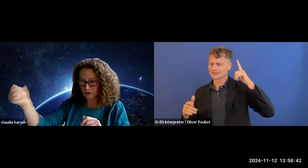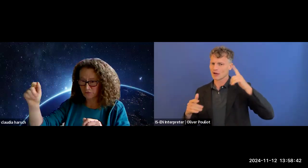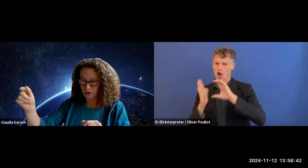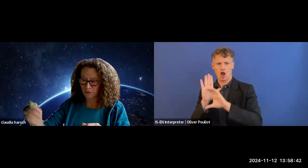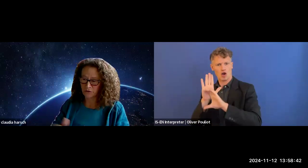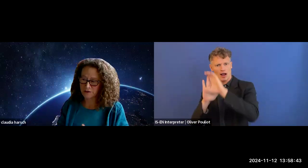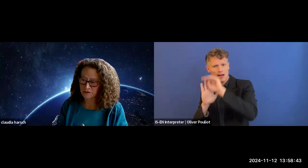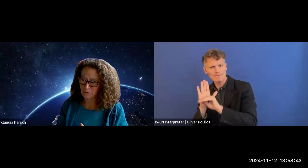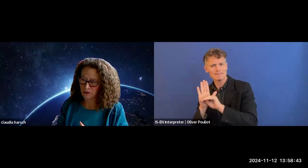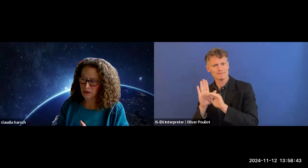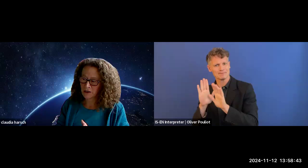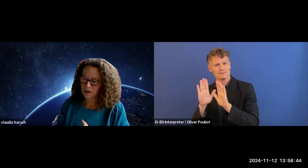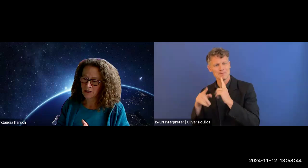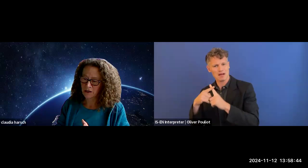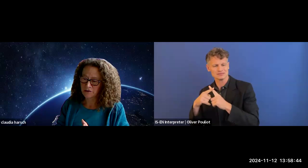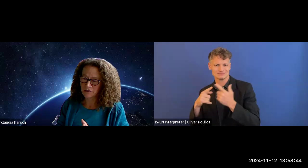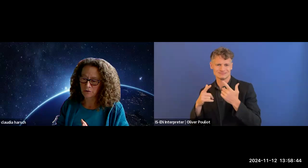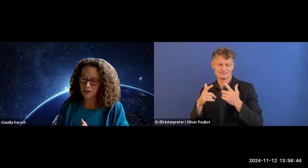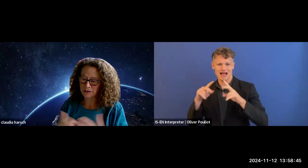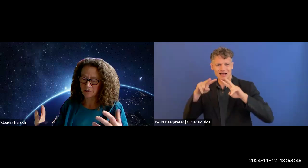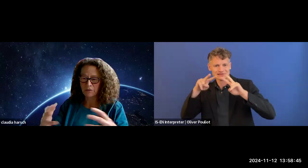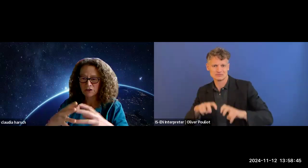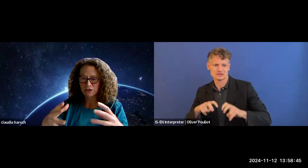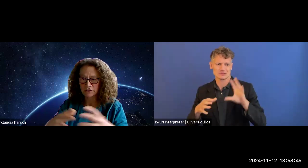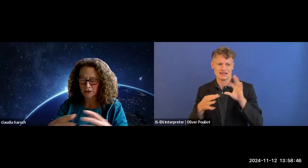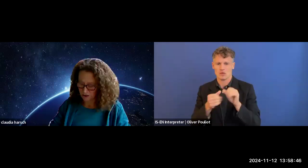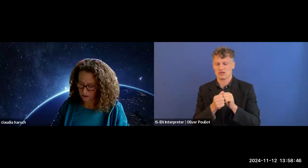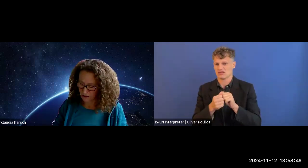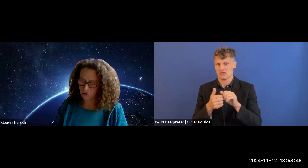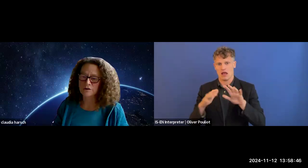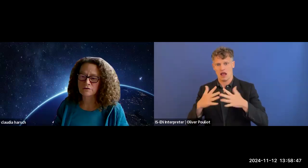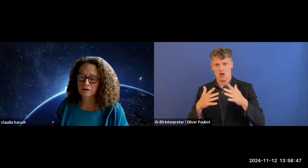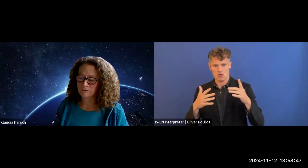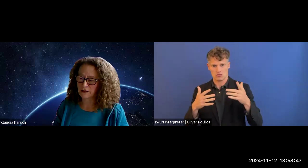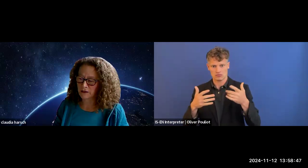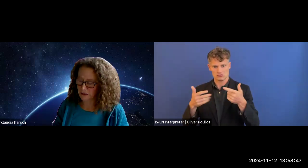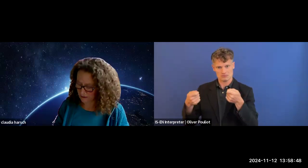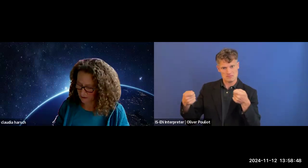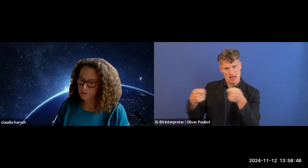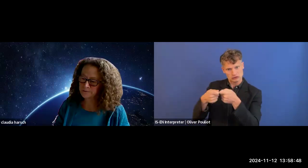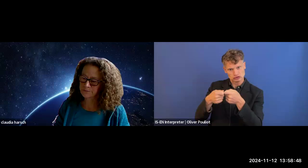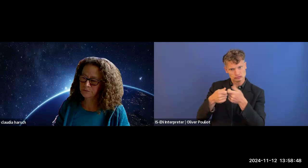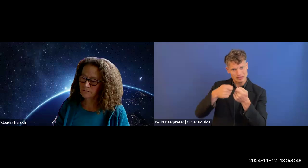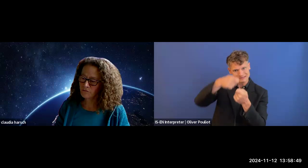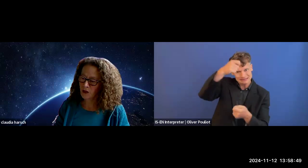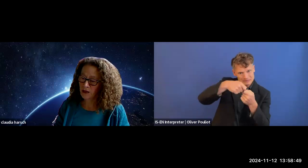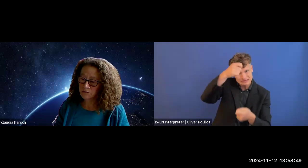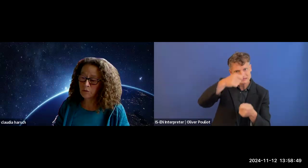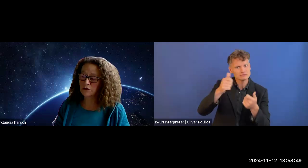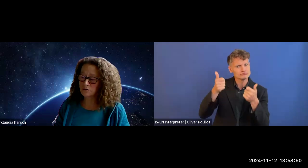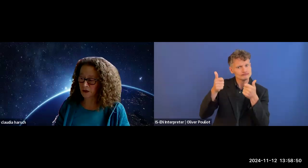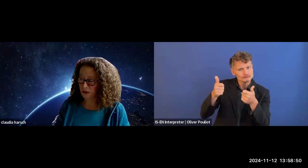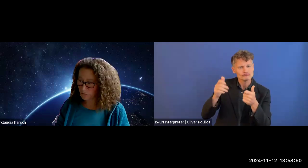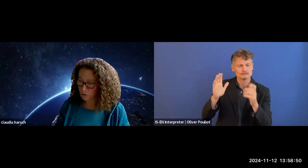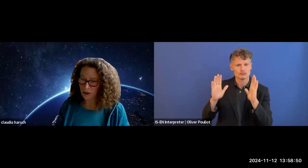learning goals when you develop your assessment, so that they match each other and they are constructively aligned.